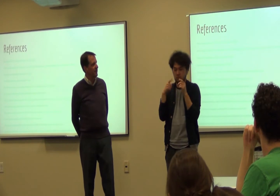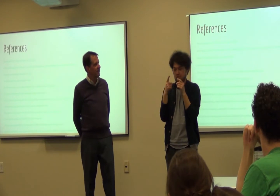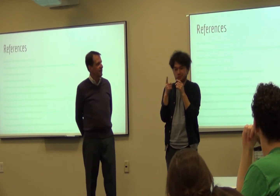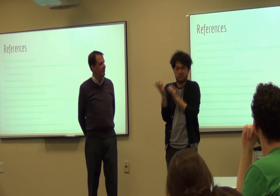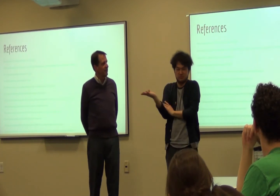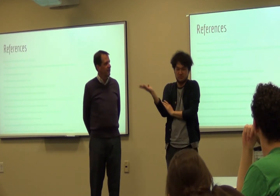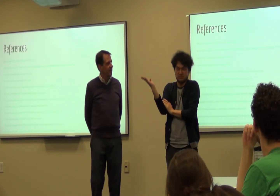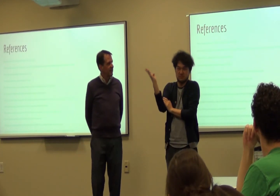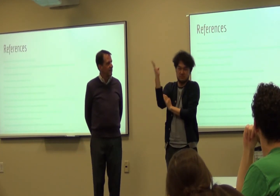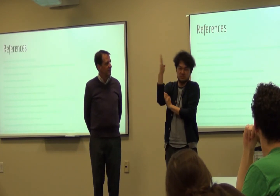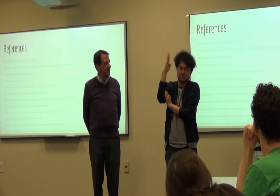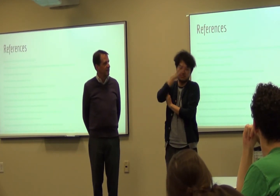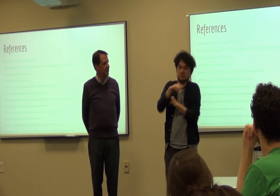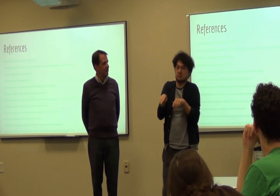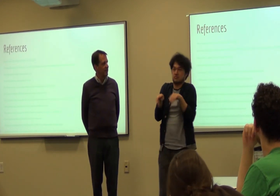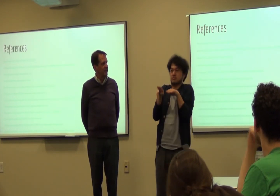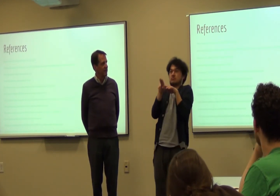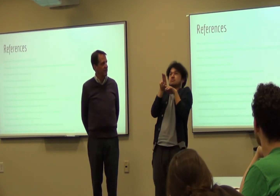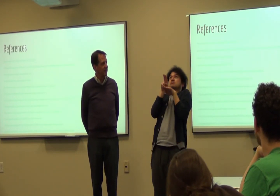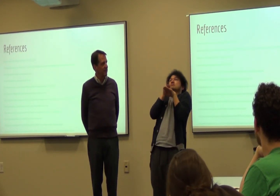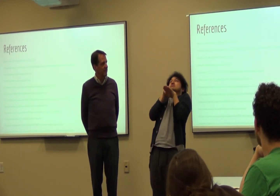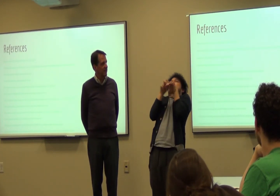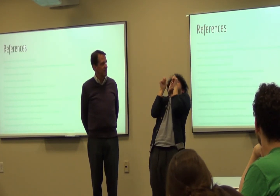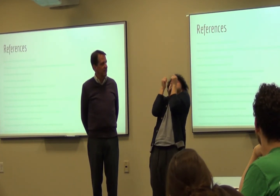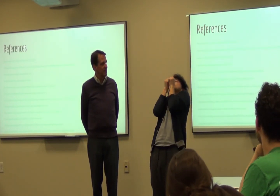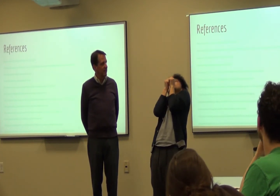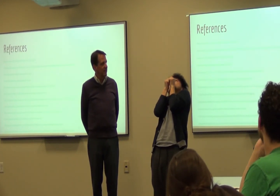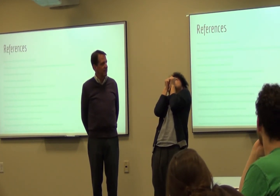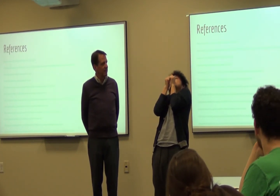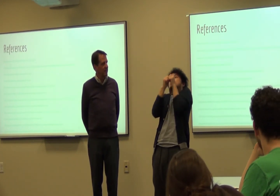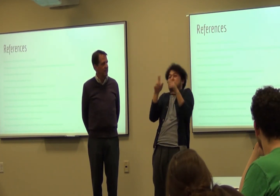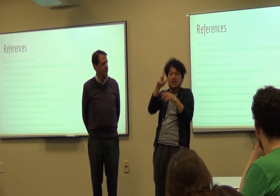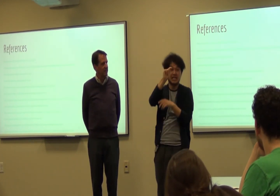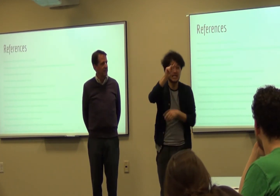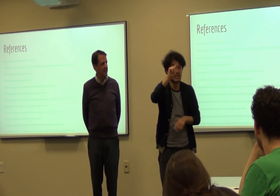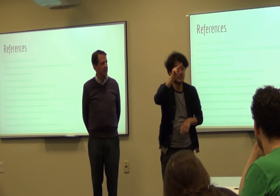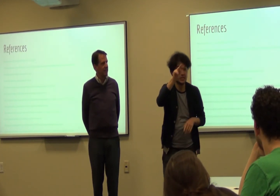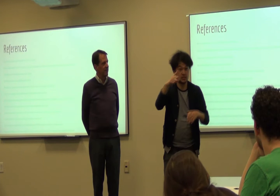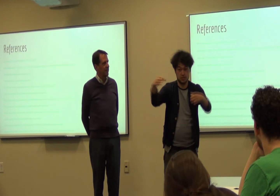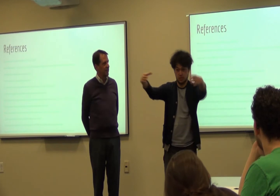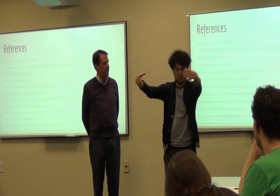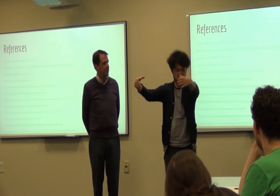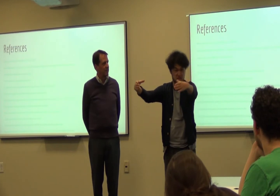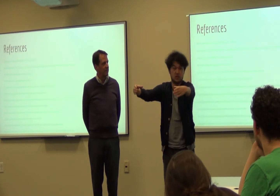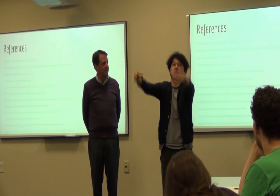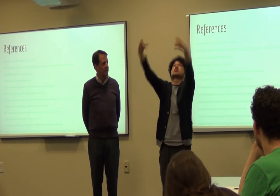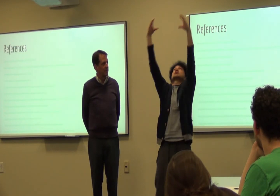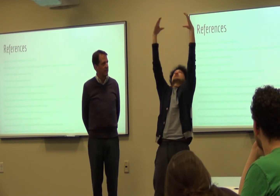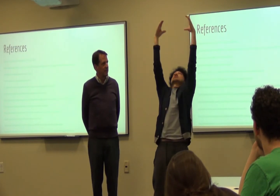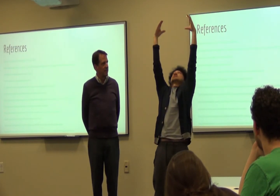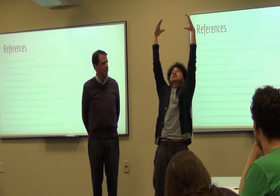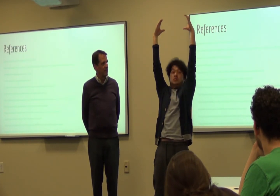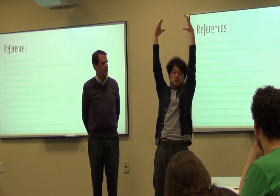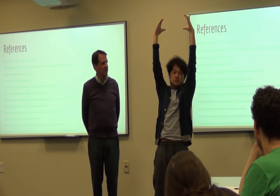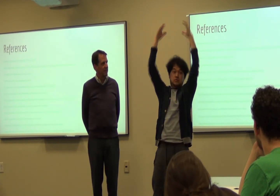And, at the top level, they're there all day. They stay in bed. they've got a TV that's